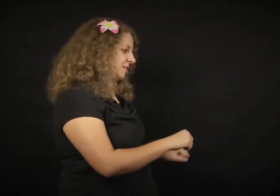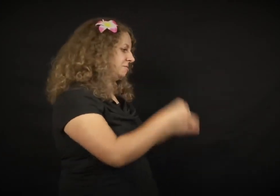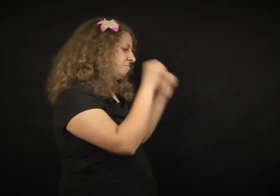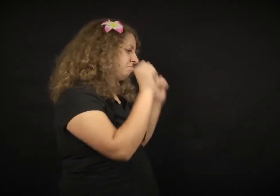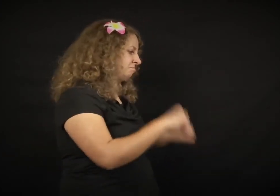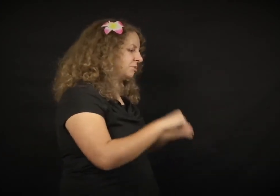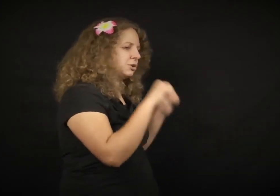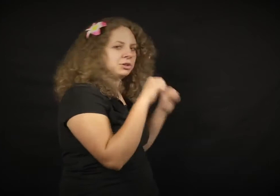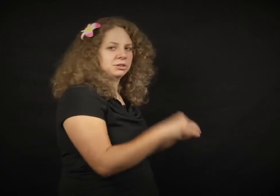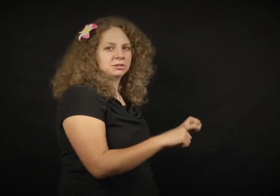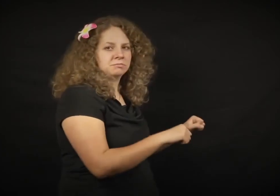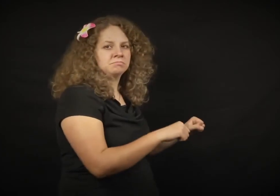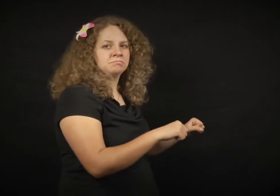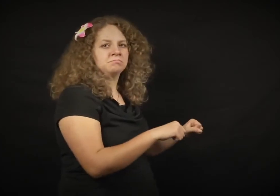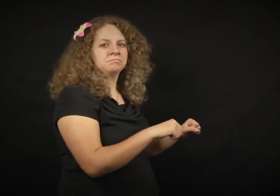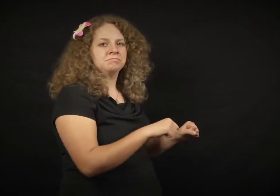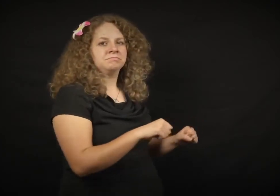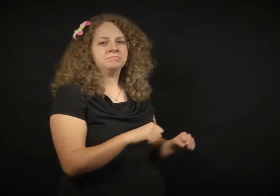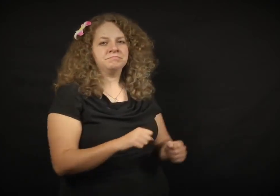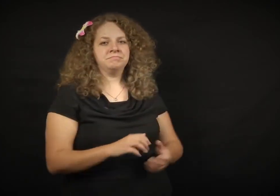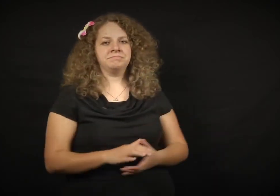Can, could.